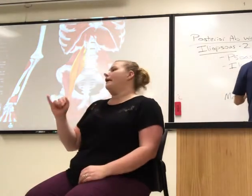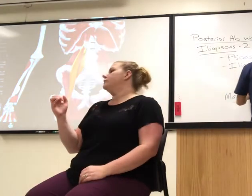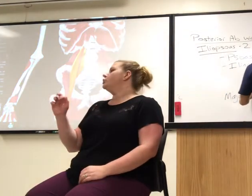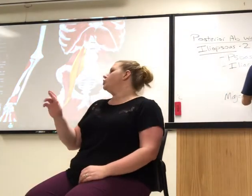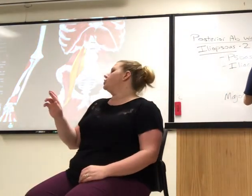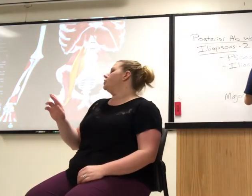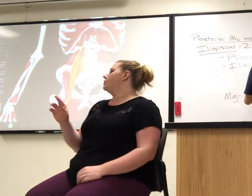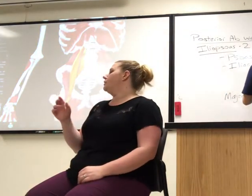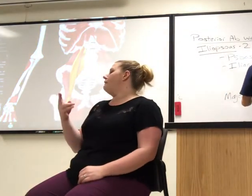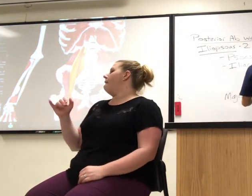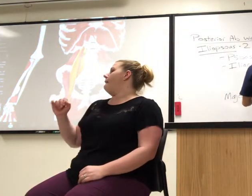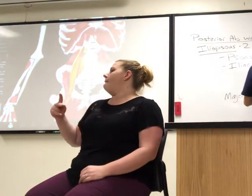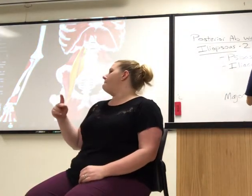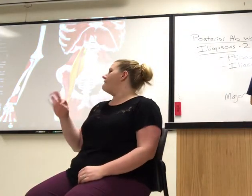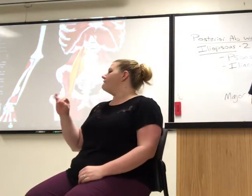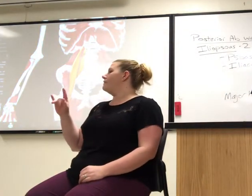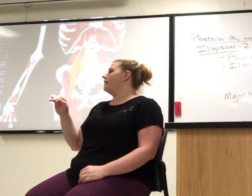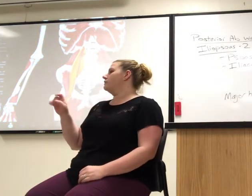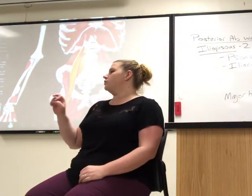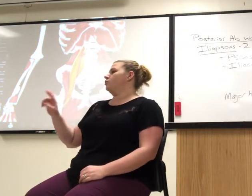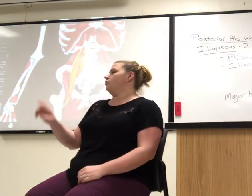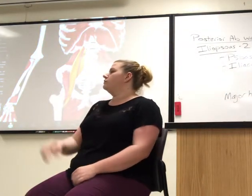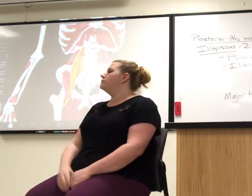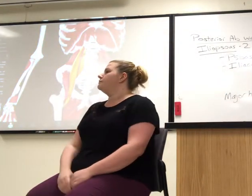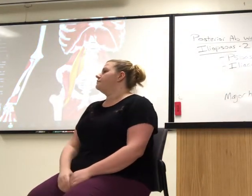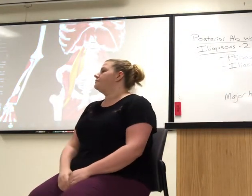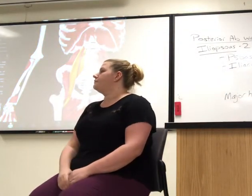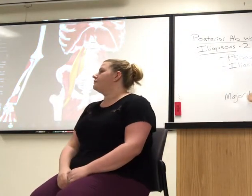Major hip flexor.